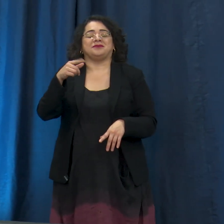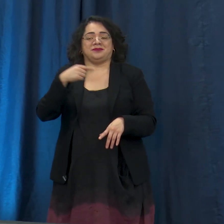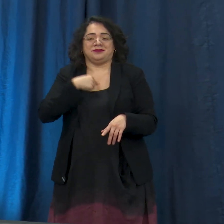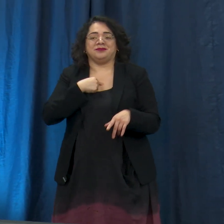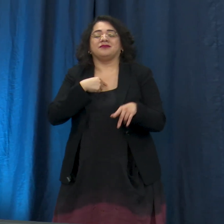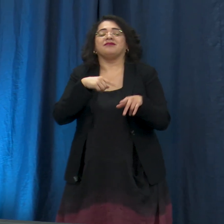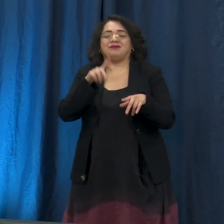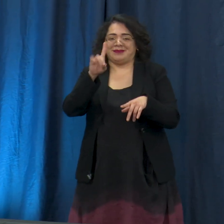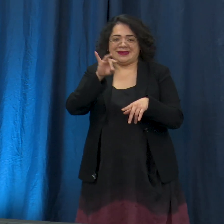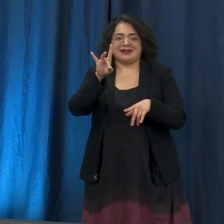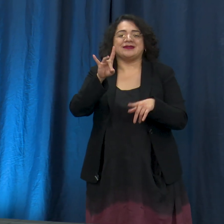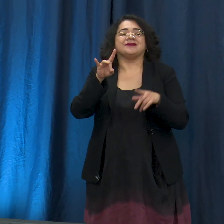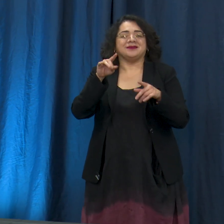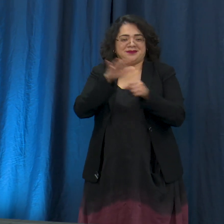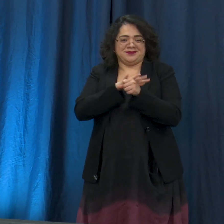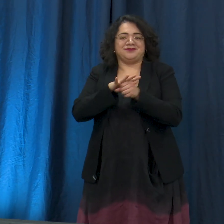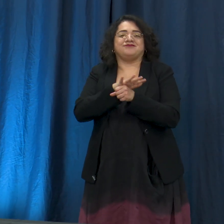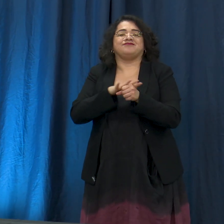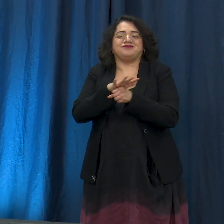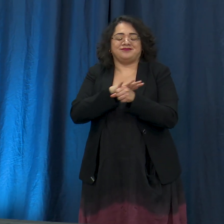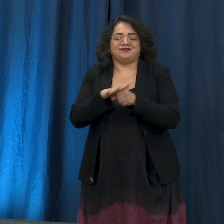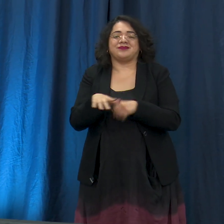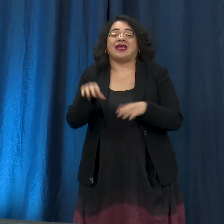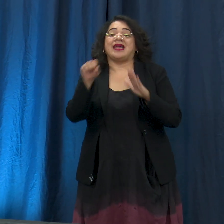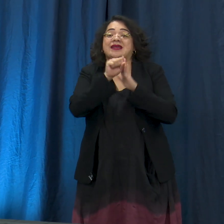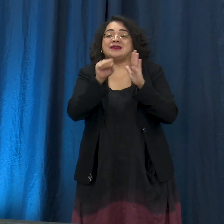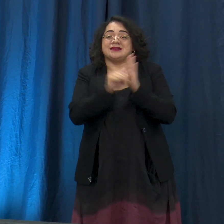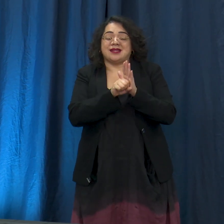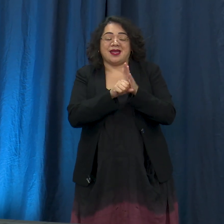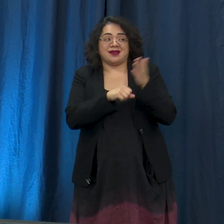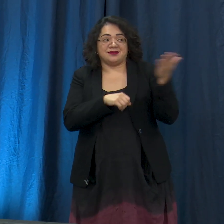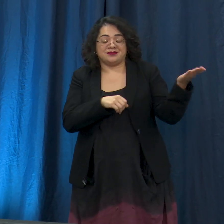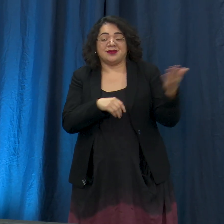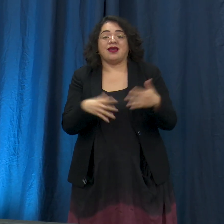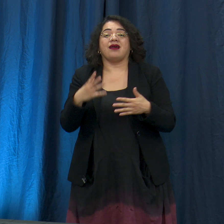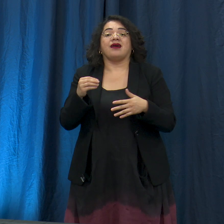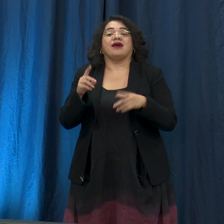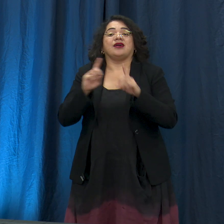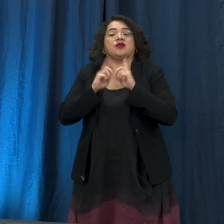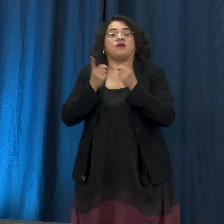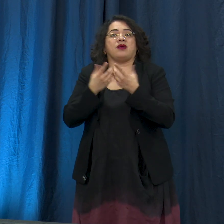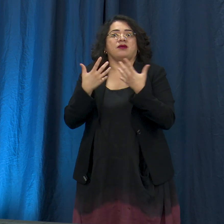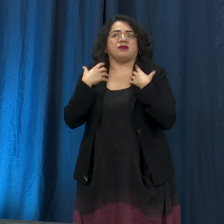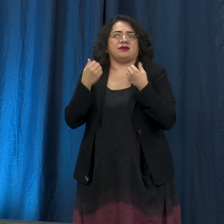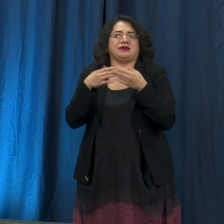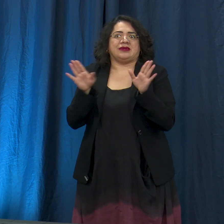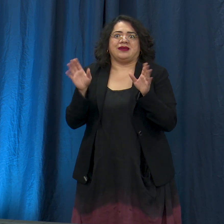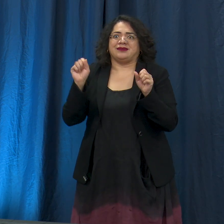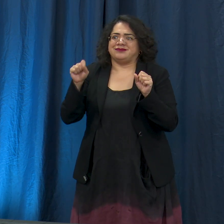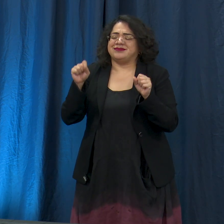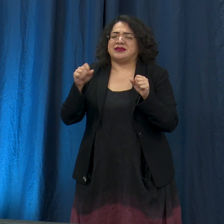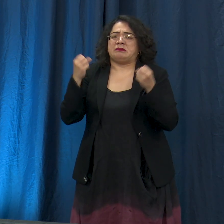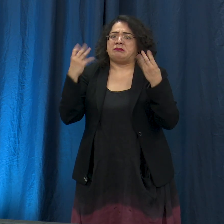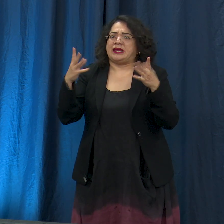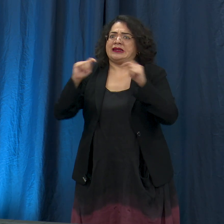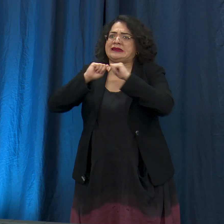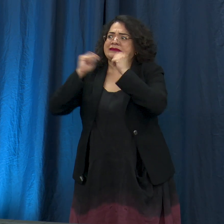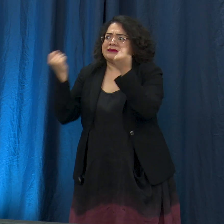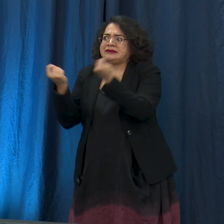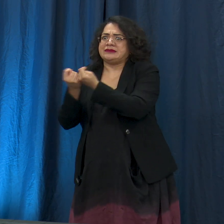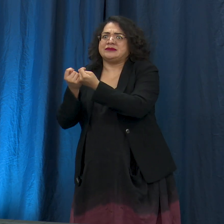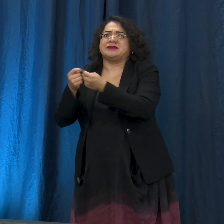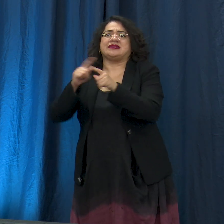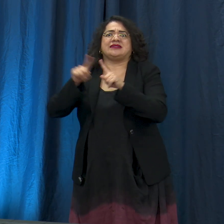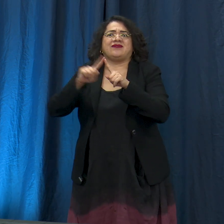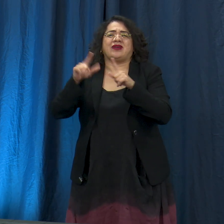with the state Department of Public Health and their projections. And, they have entire teams working on these projections in different parts